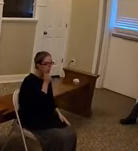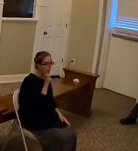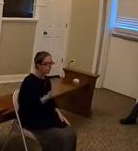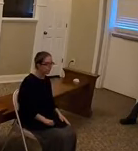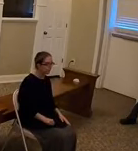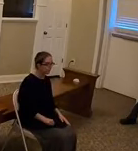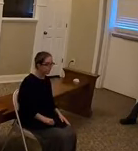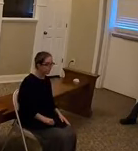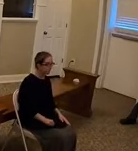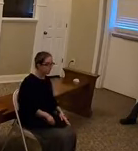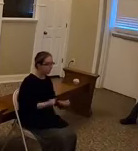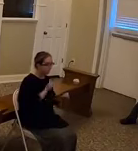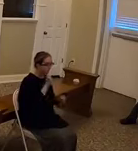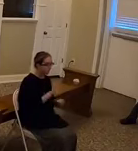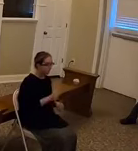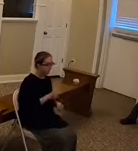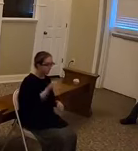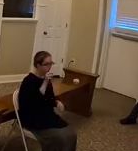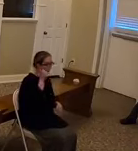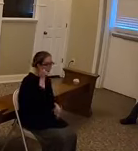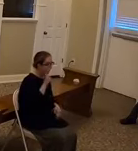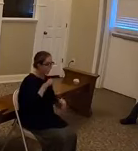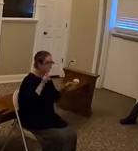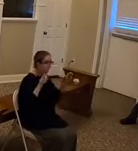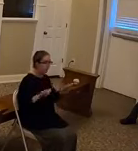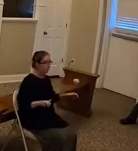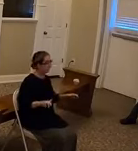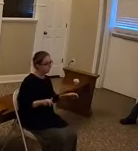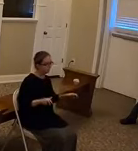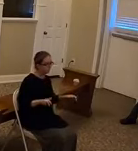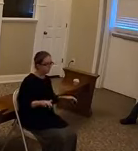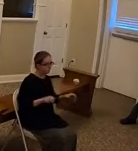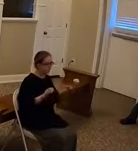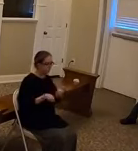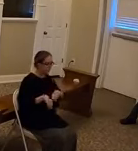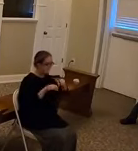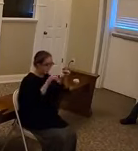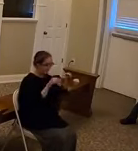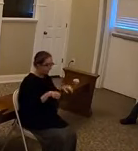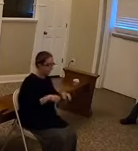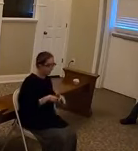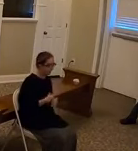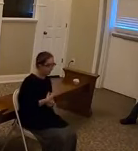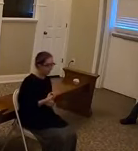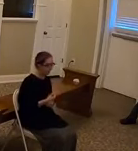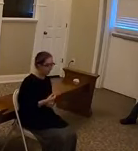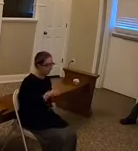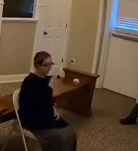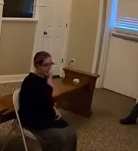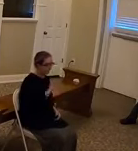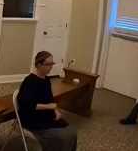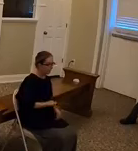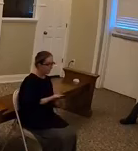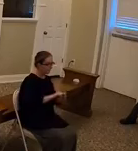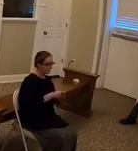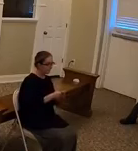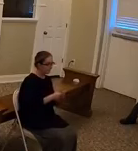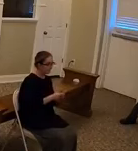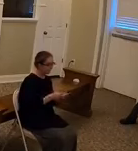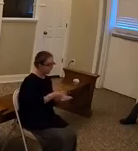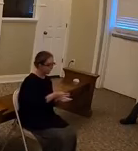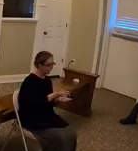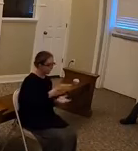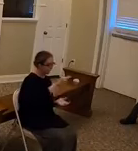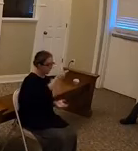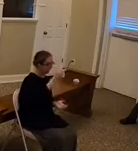And they couldn't put a girl on the throne. And so what they would do is that emperor would begin to search, and he